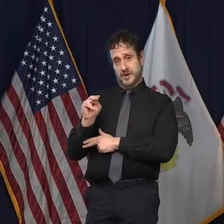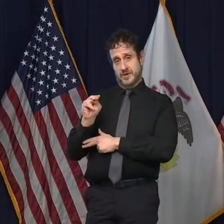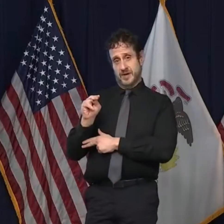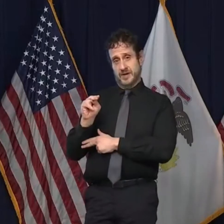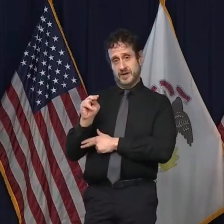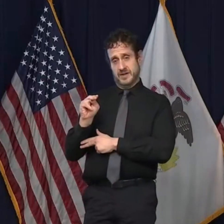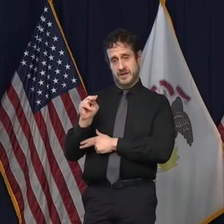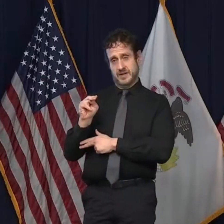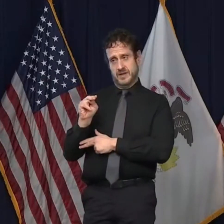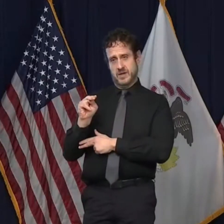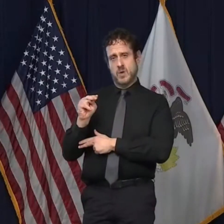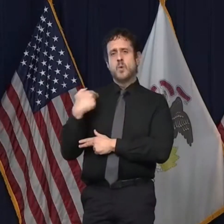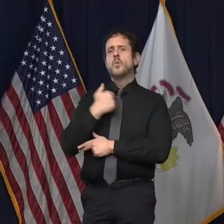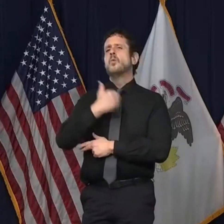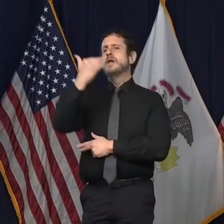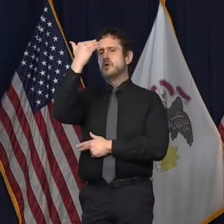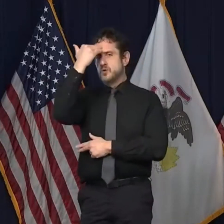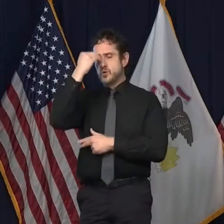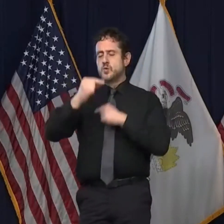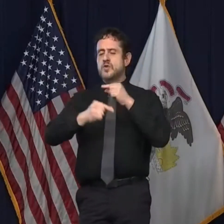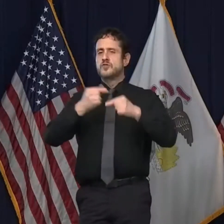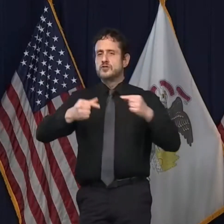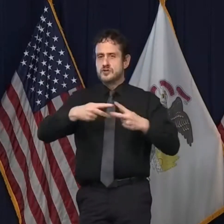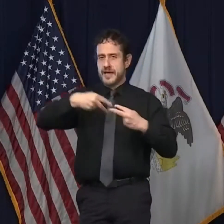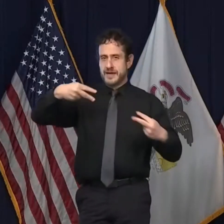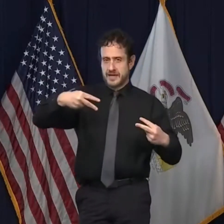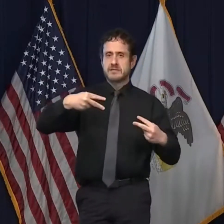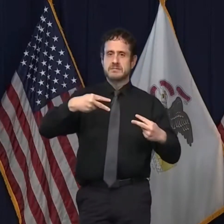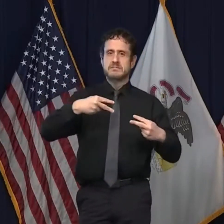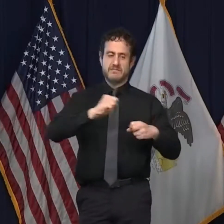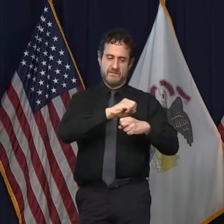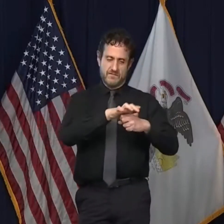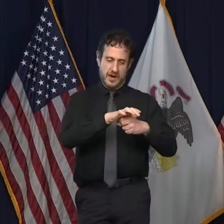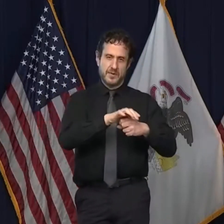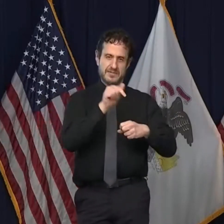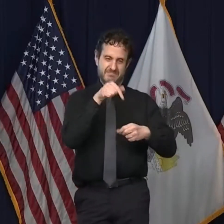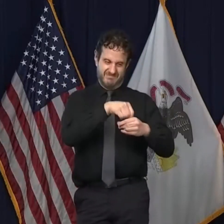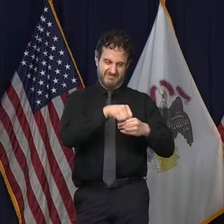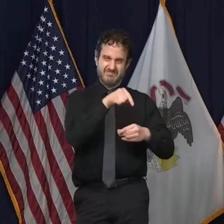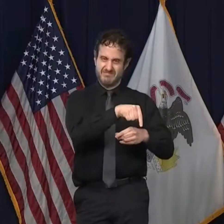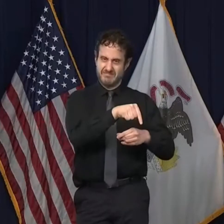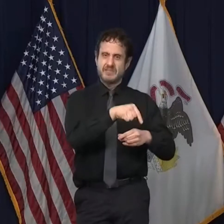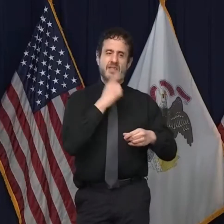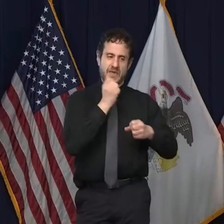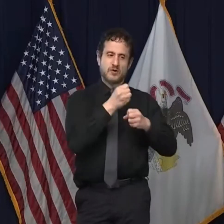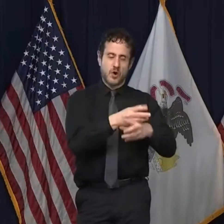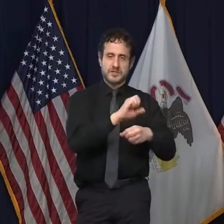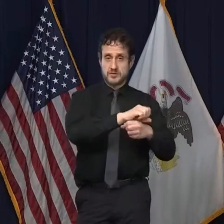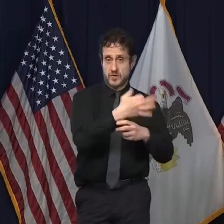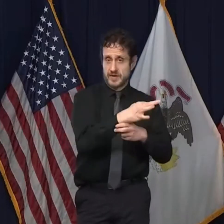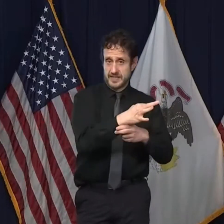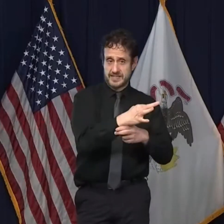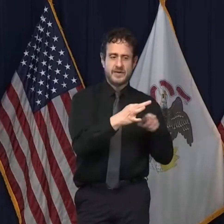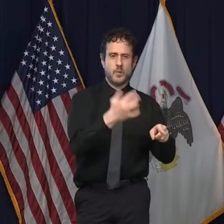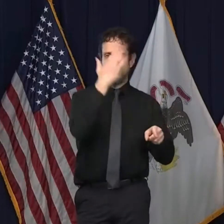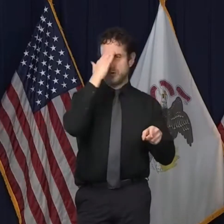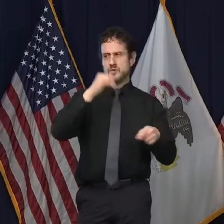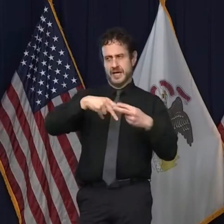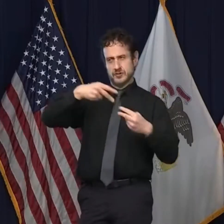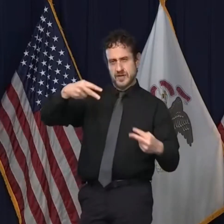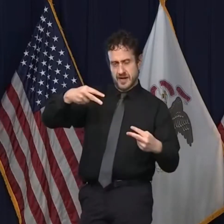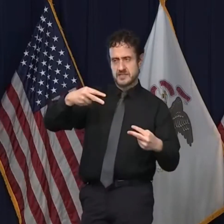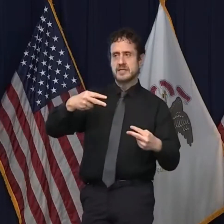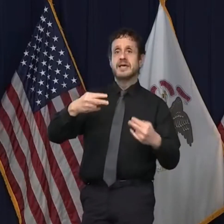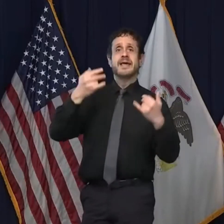of the genetic sequence of the virus that causes COVID-19, researchers the world over immediately jumped